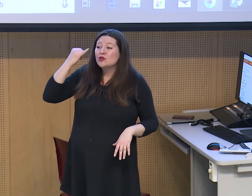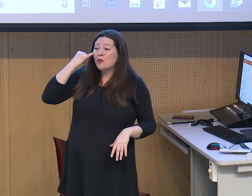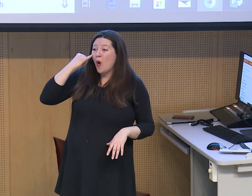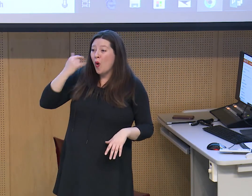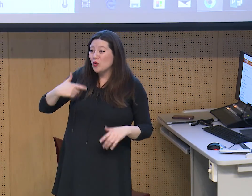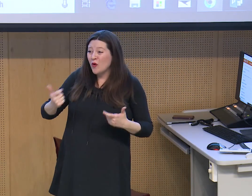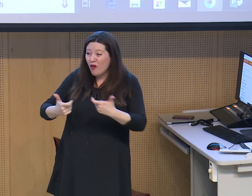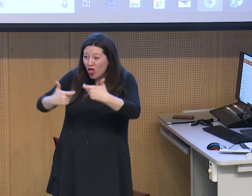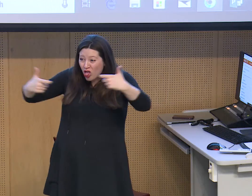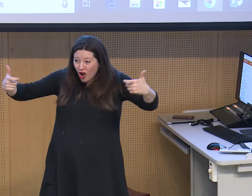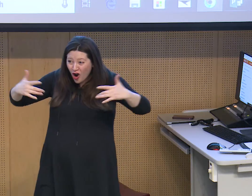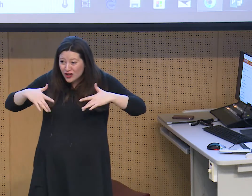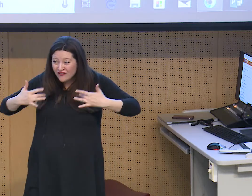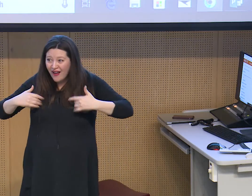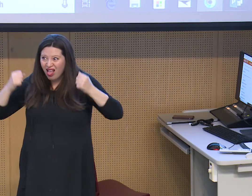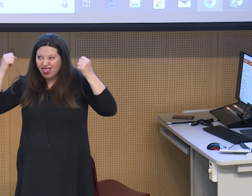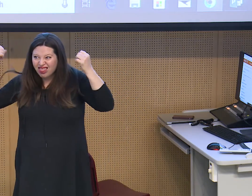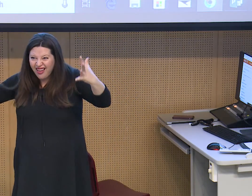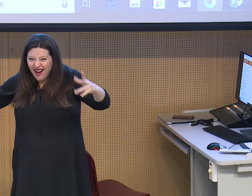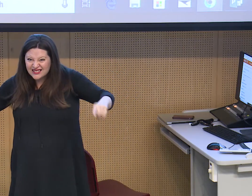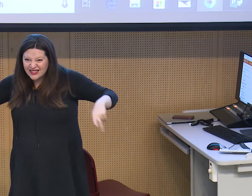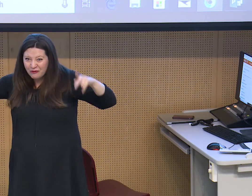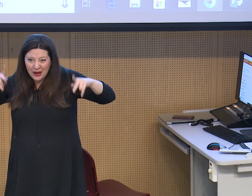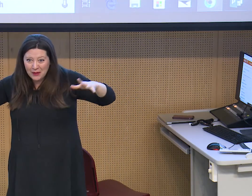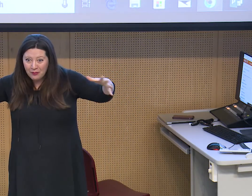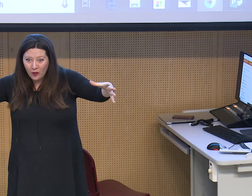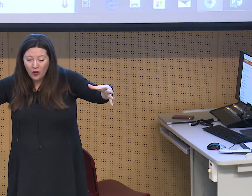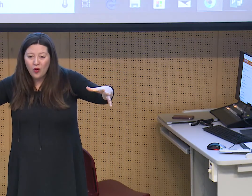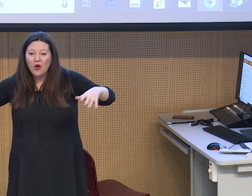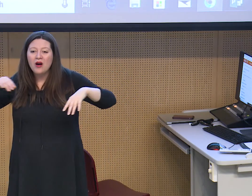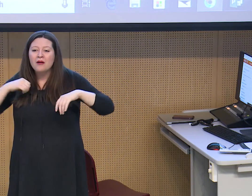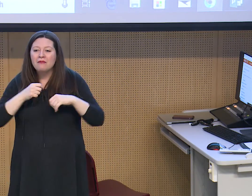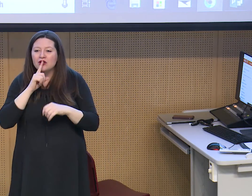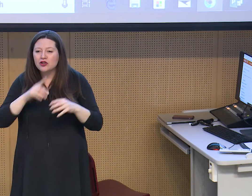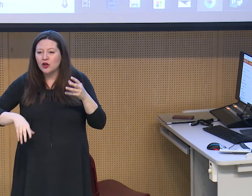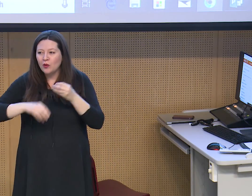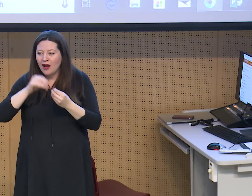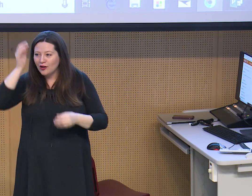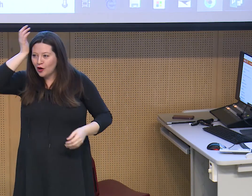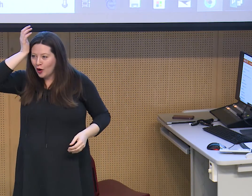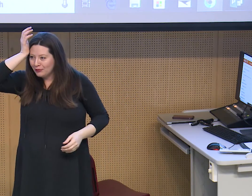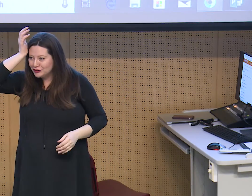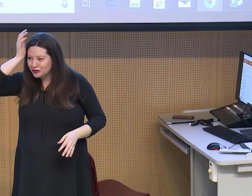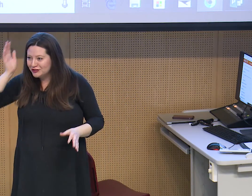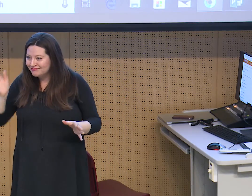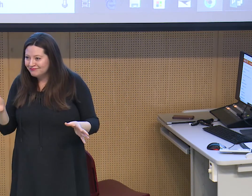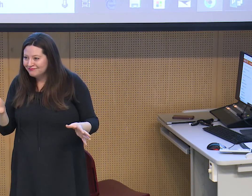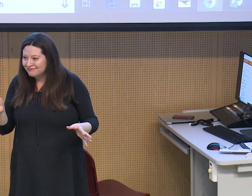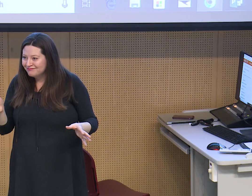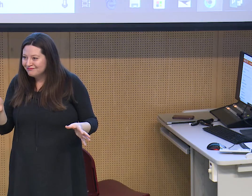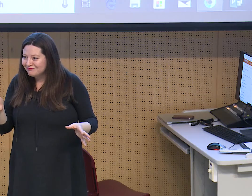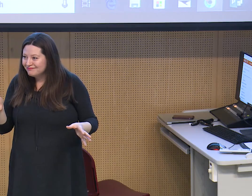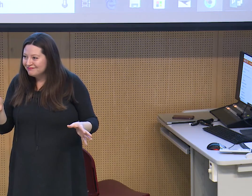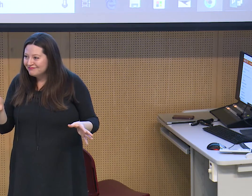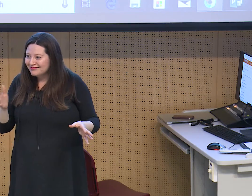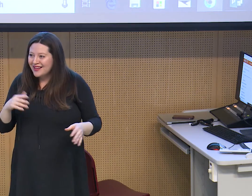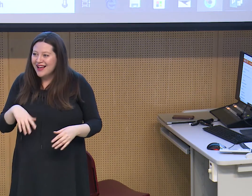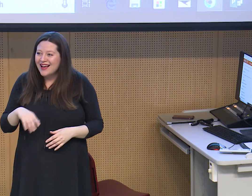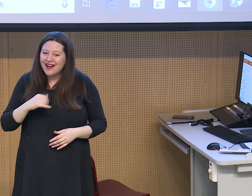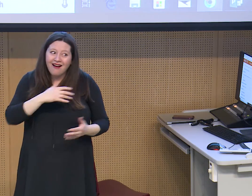Some tips. Suppose you have a large event with a lot of people that are going to be attending. Make sure you add garbage.